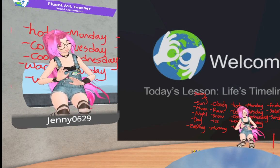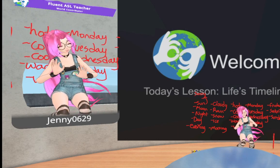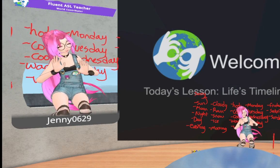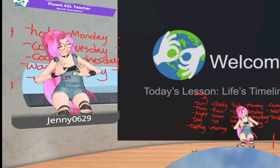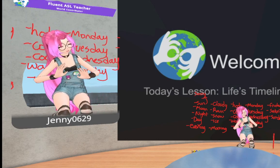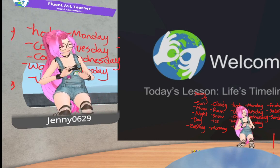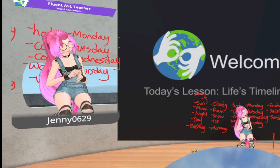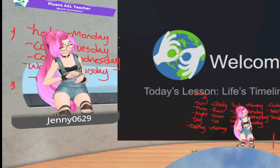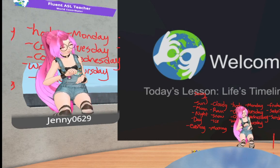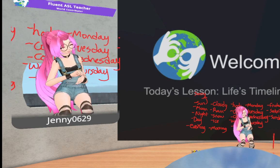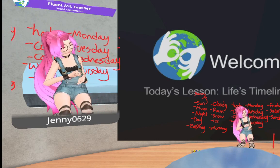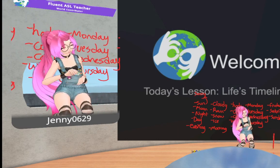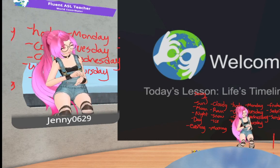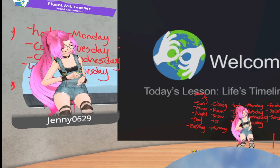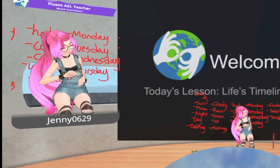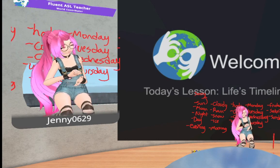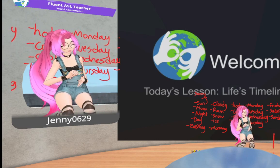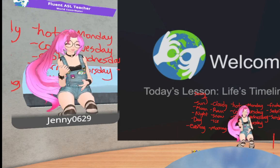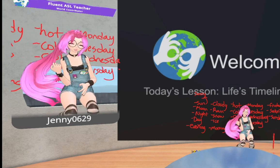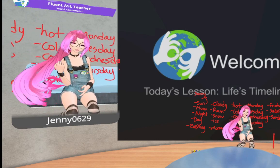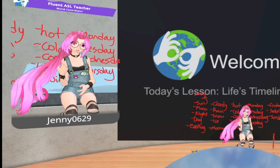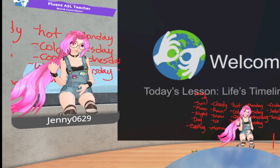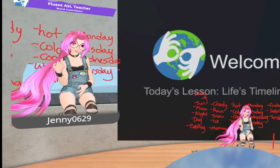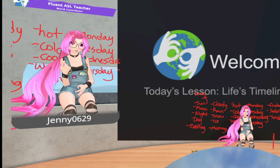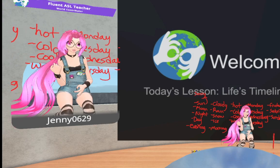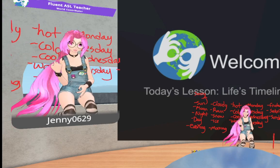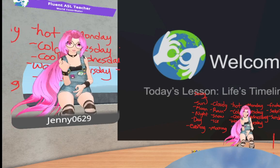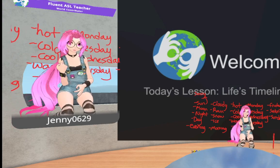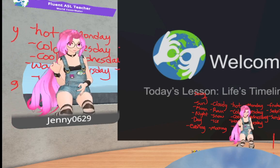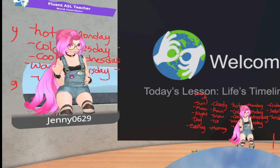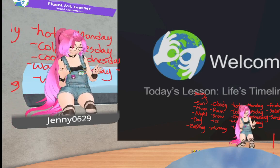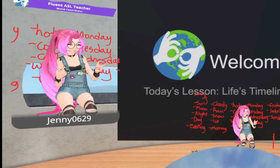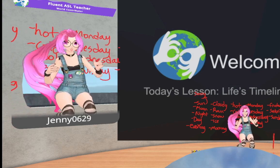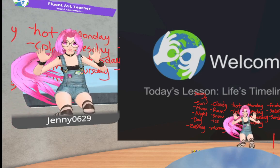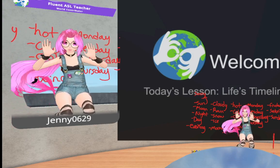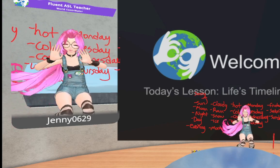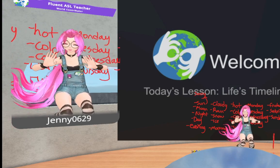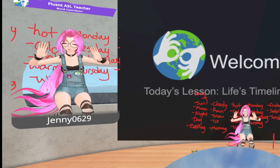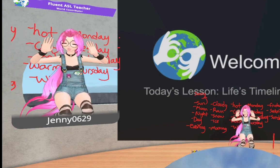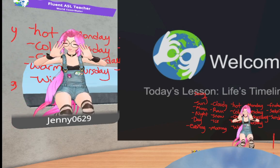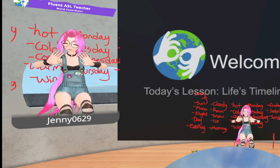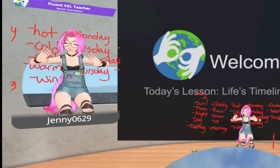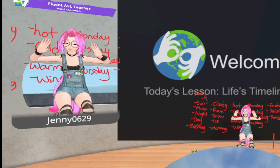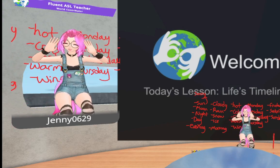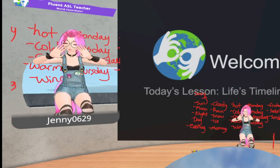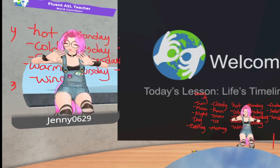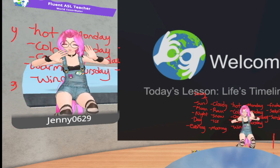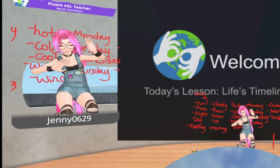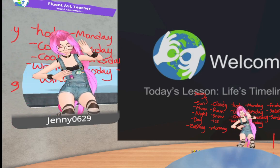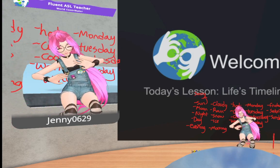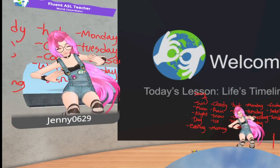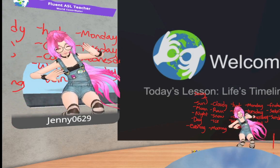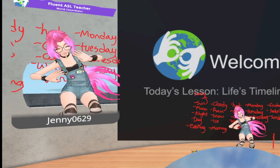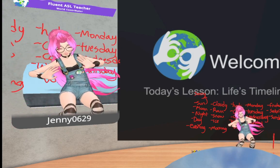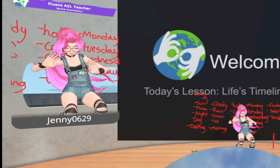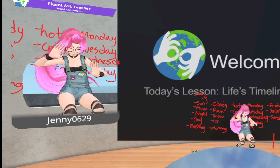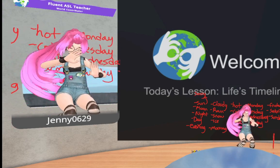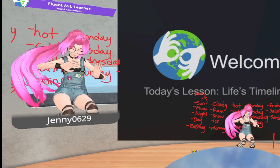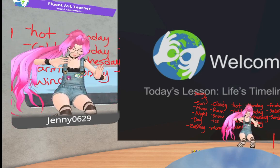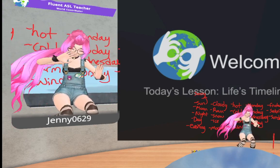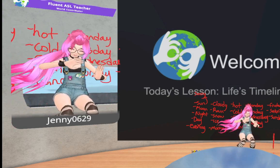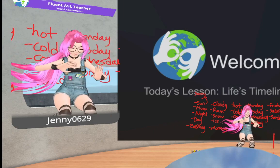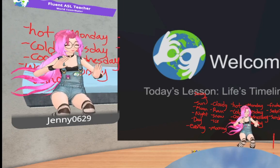Is Sunday anyone's house cleaning day? Saturday is my house cleaning day. Yeah, okay. So if you want to remember cleaning your windows, wax